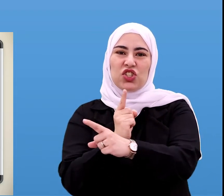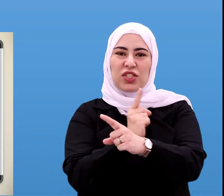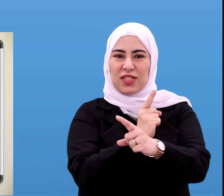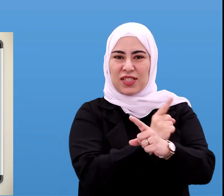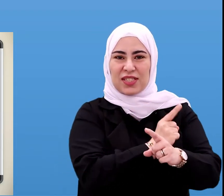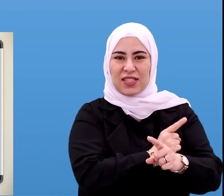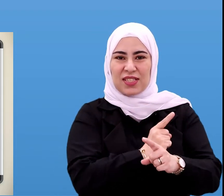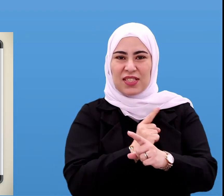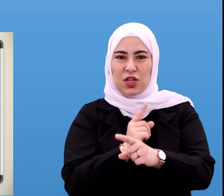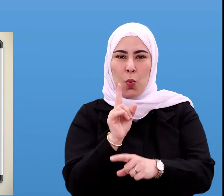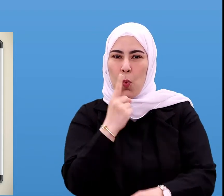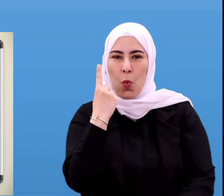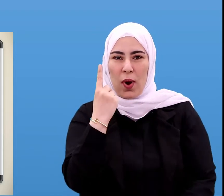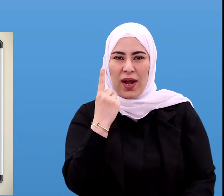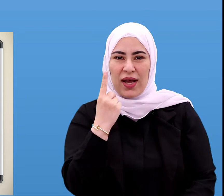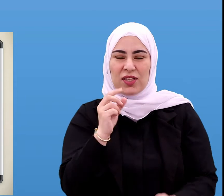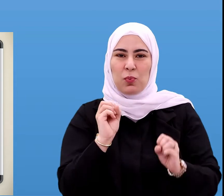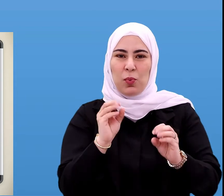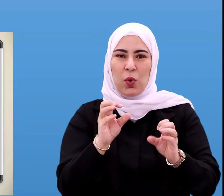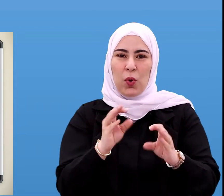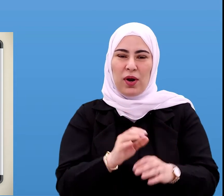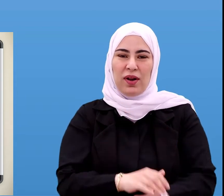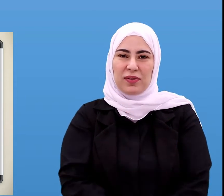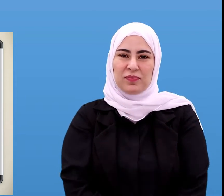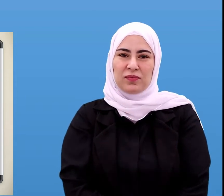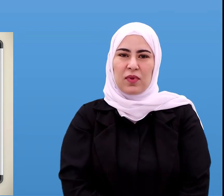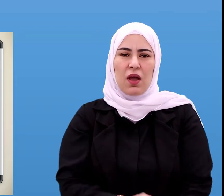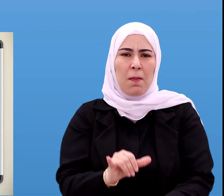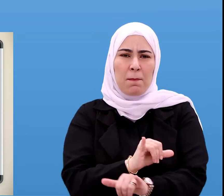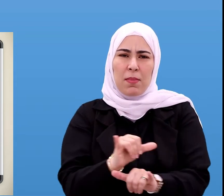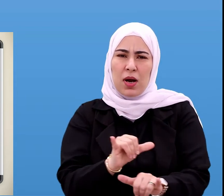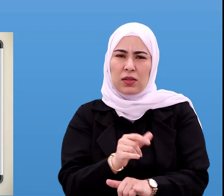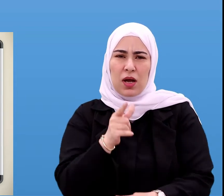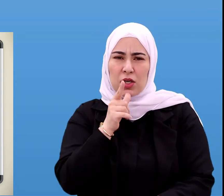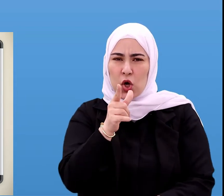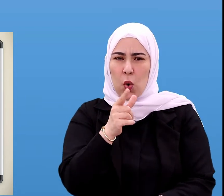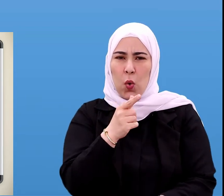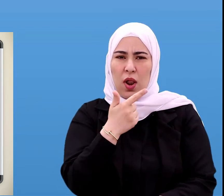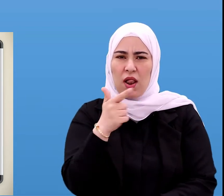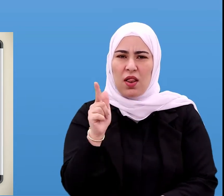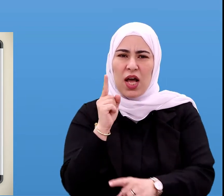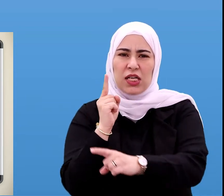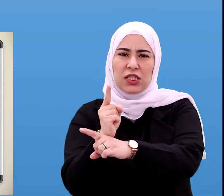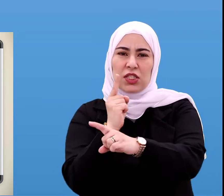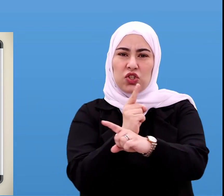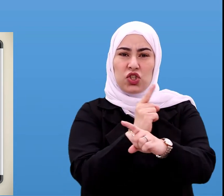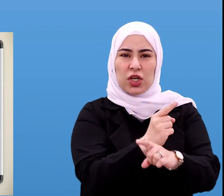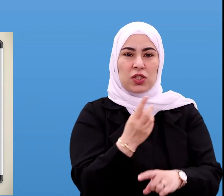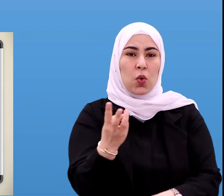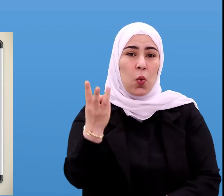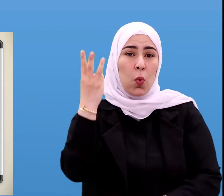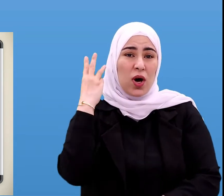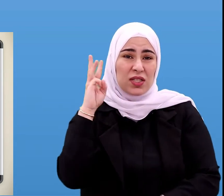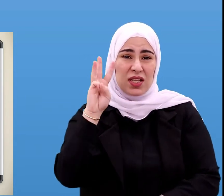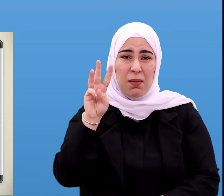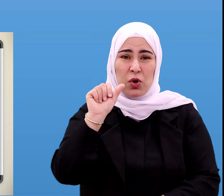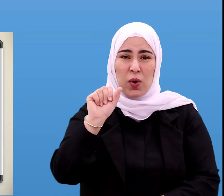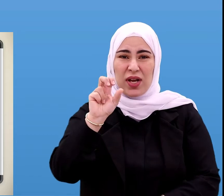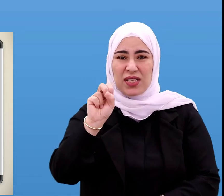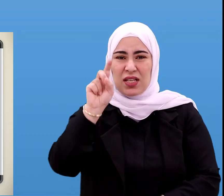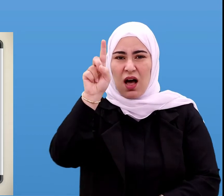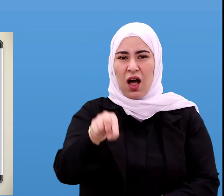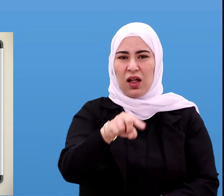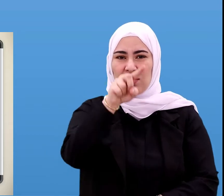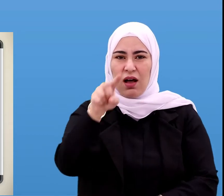singular. The teachers, we cannot say the teachers was, we will say the teachers were. Seeing